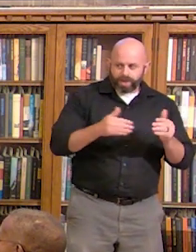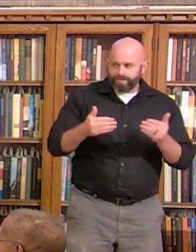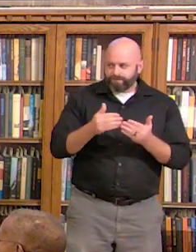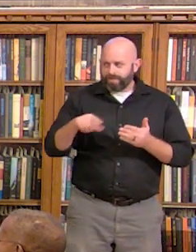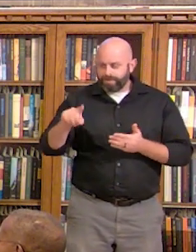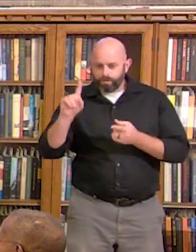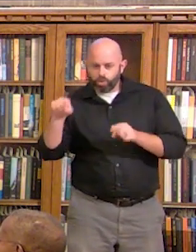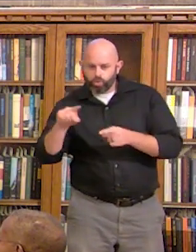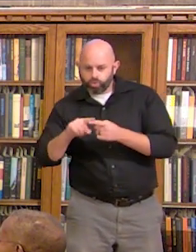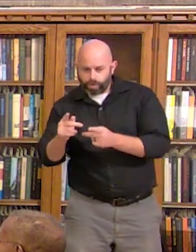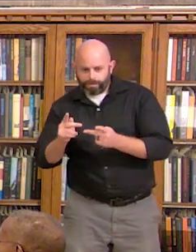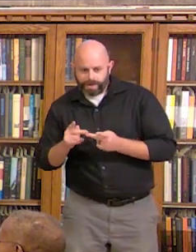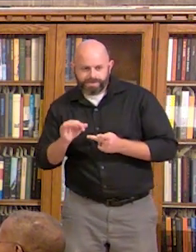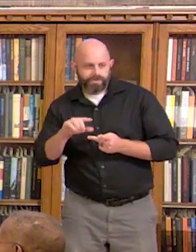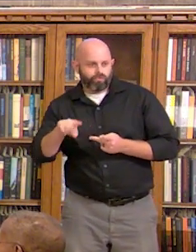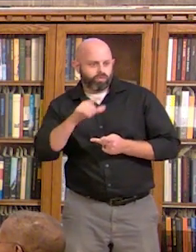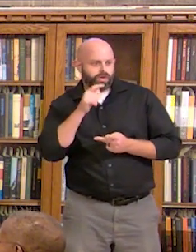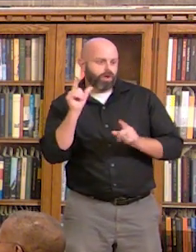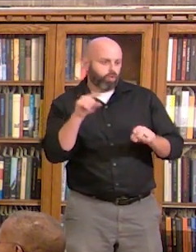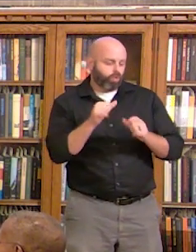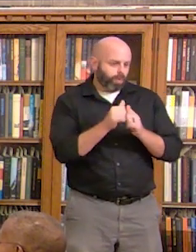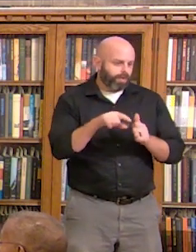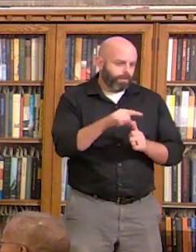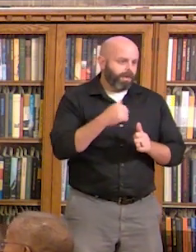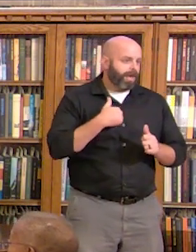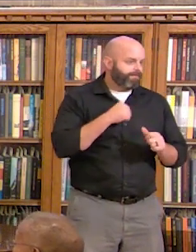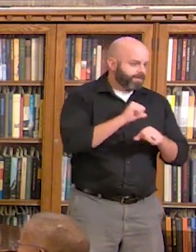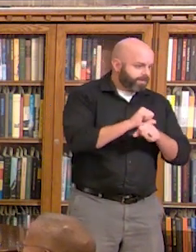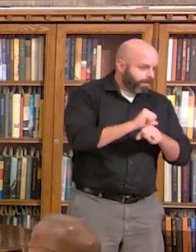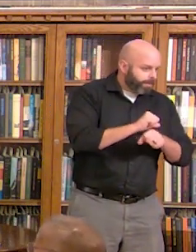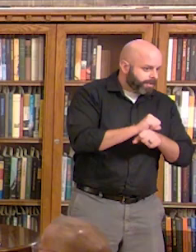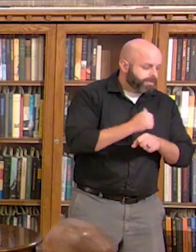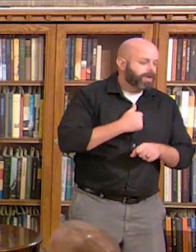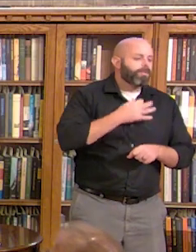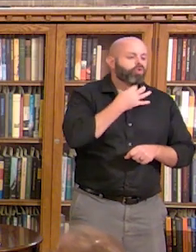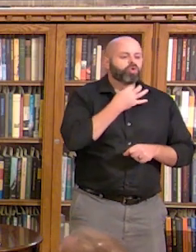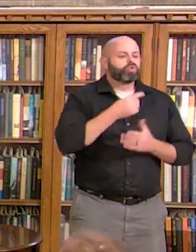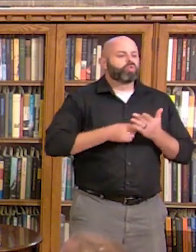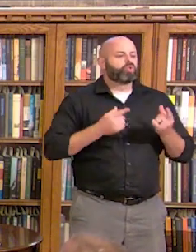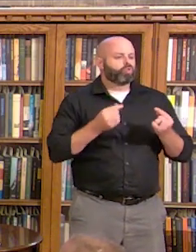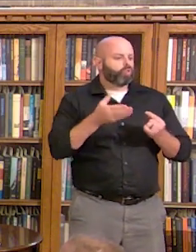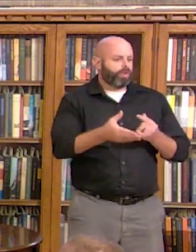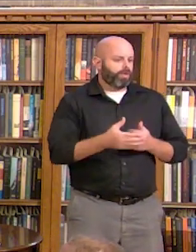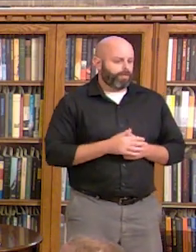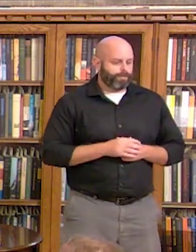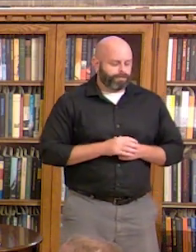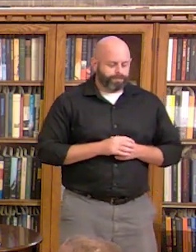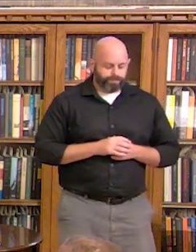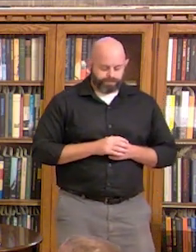them to go to places even if you're not going with them do you have assignments I'm curious to about what you do